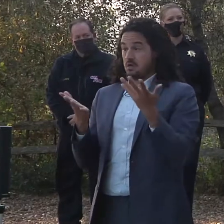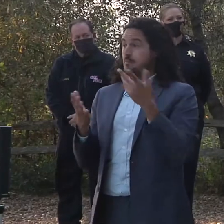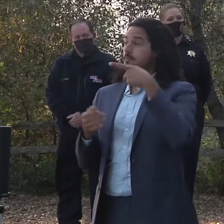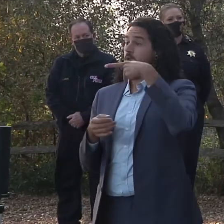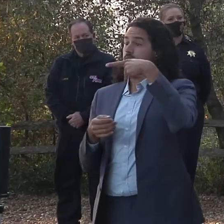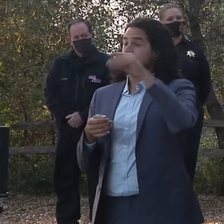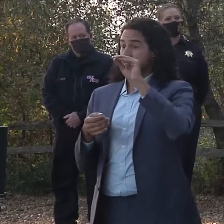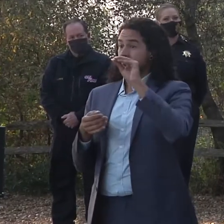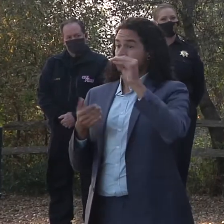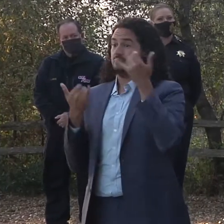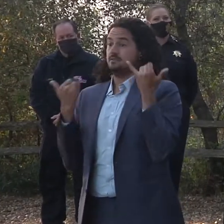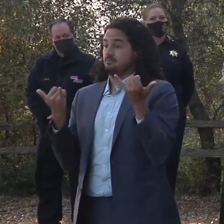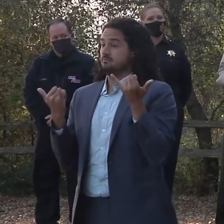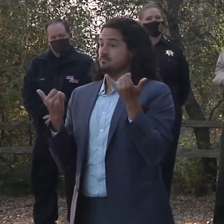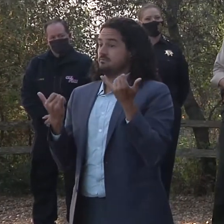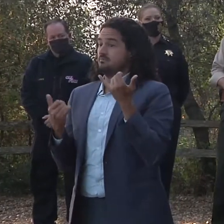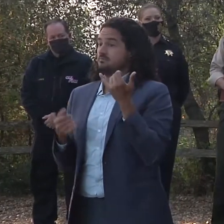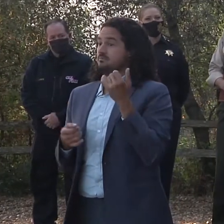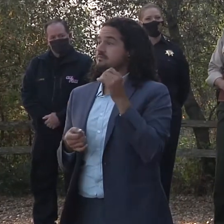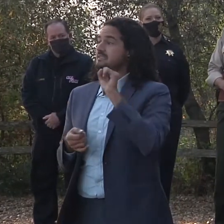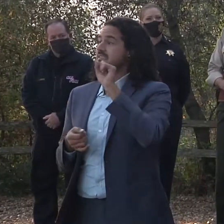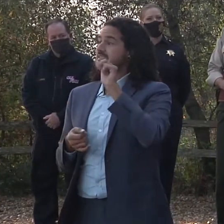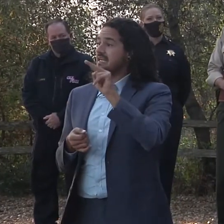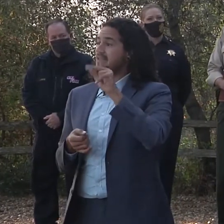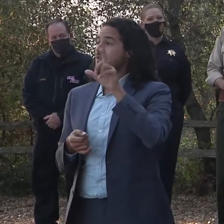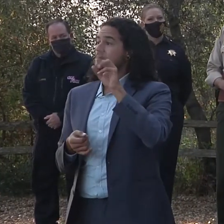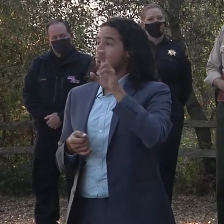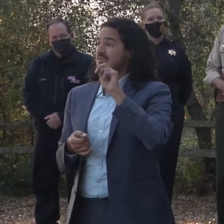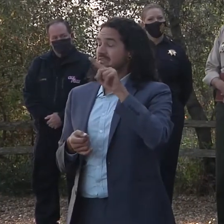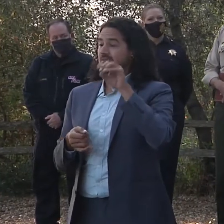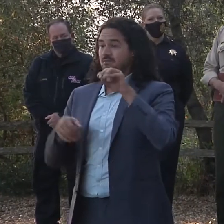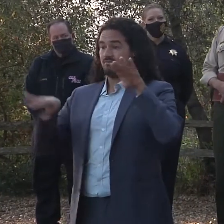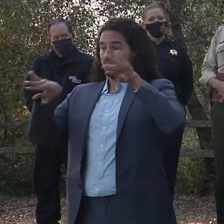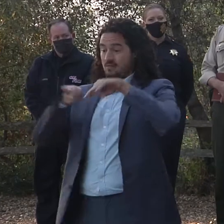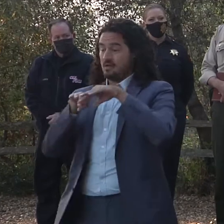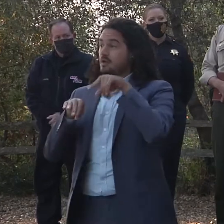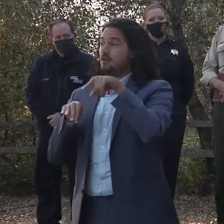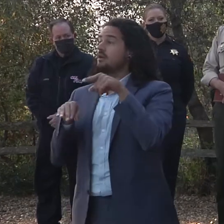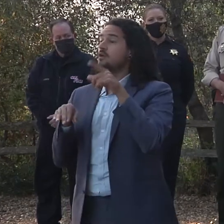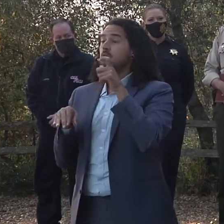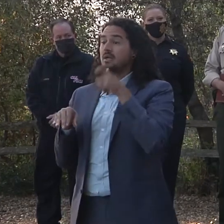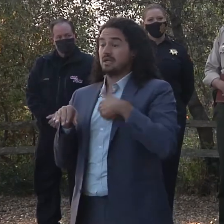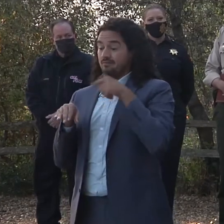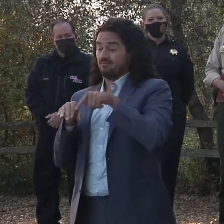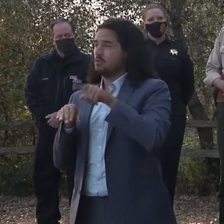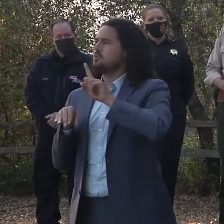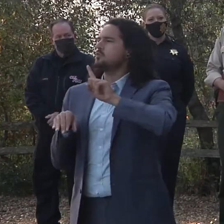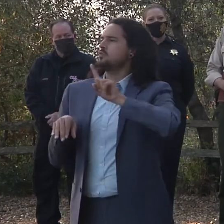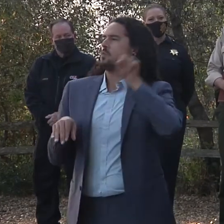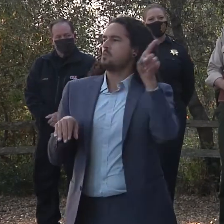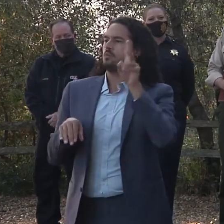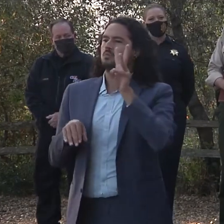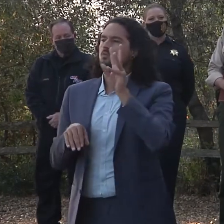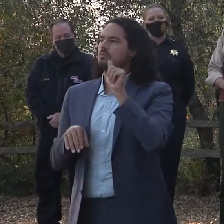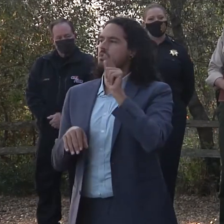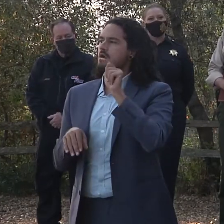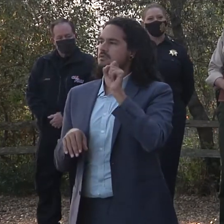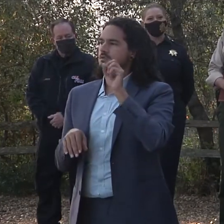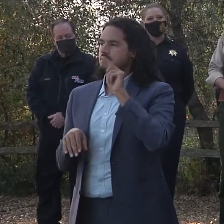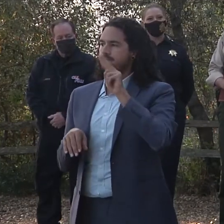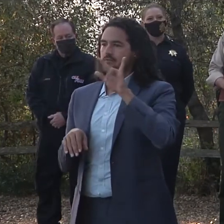Watsonville Post Office. So you can go there, give yourself a little time. I understand there's lines, but they're